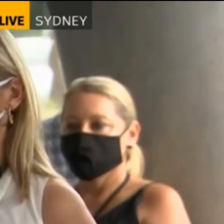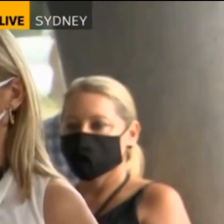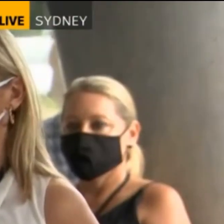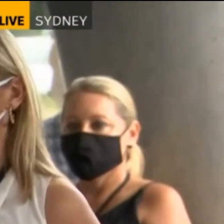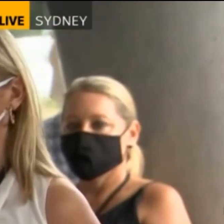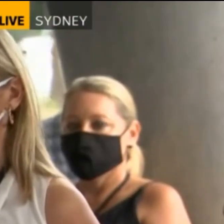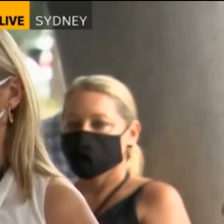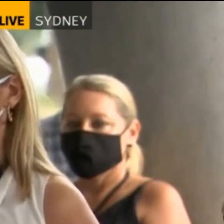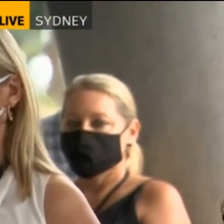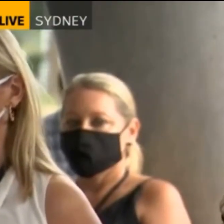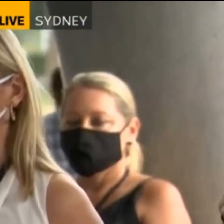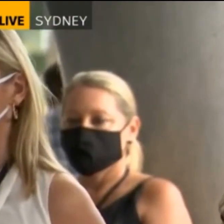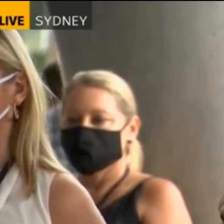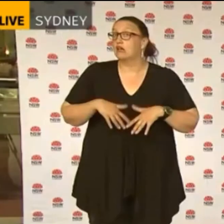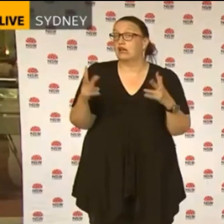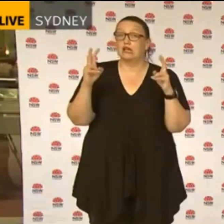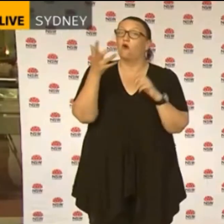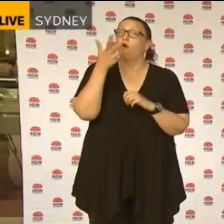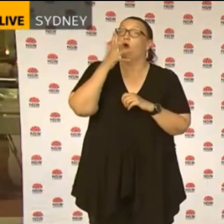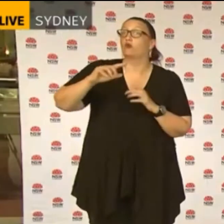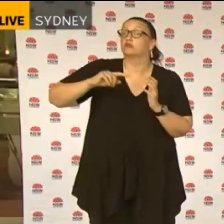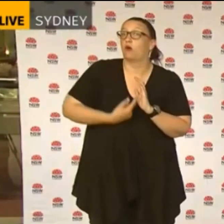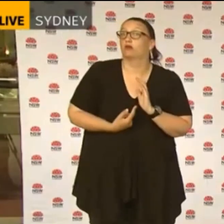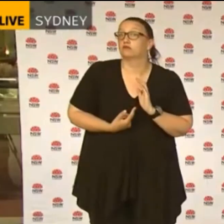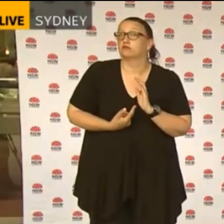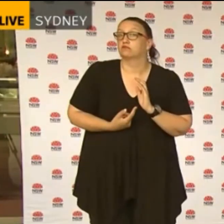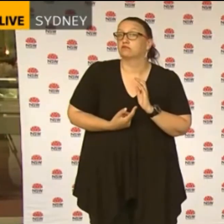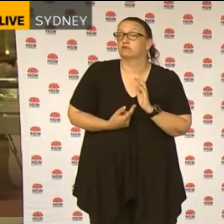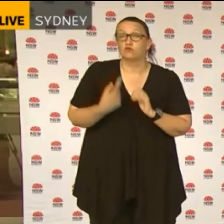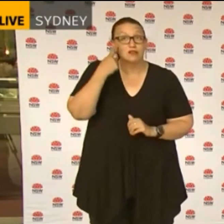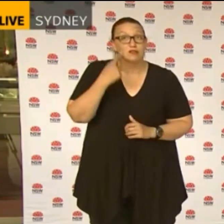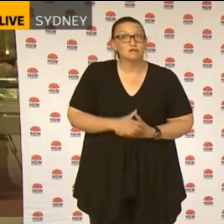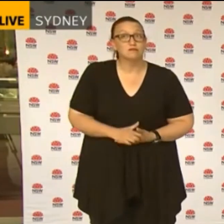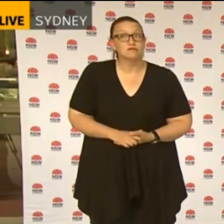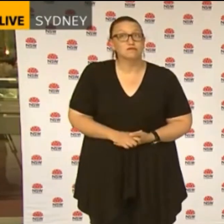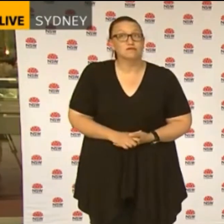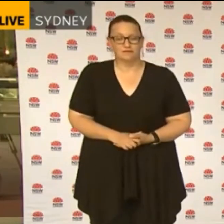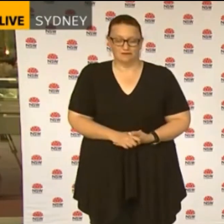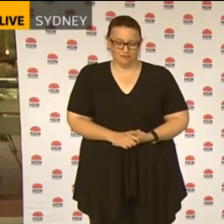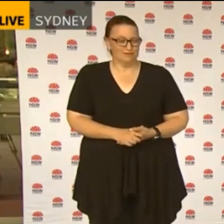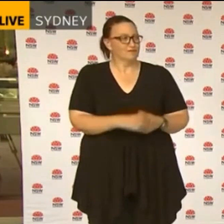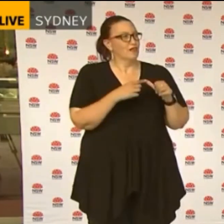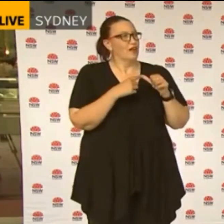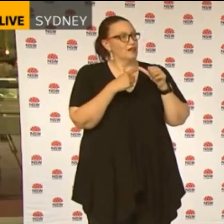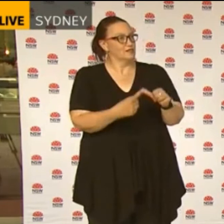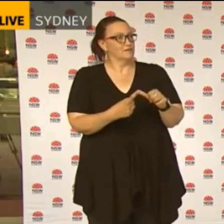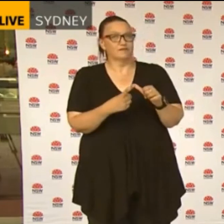New South Wales that the other states should be aware of? Well, the Commonwealth government, or the Chief Medical Officer at the Commonwealth, already said